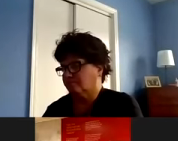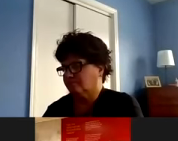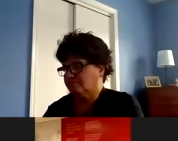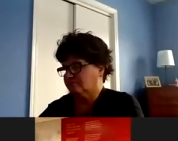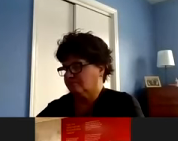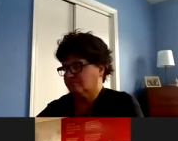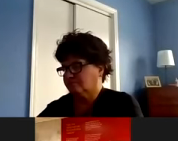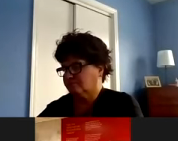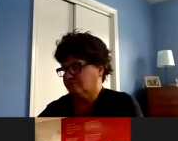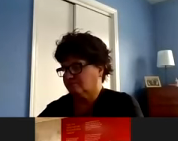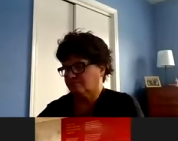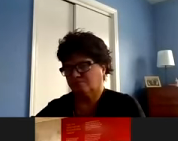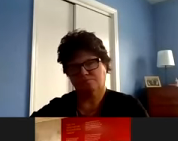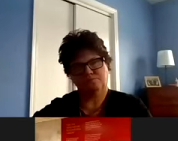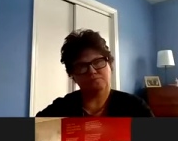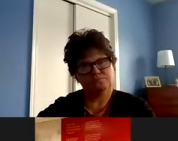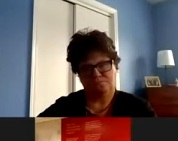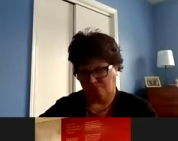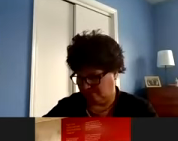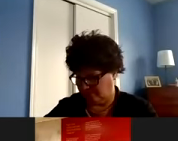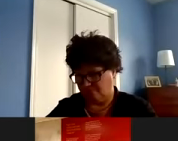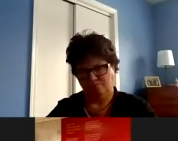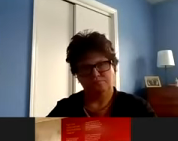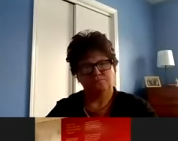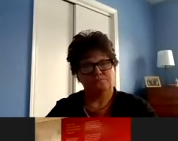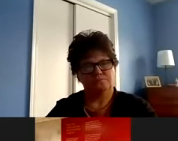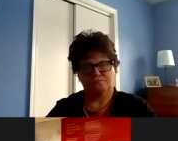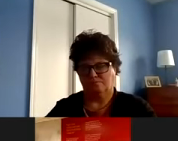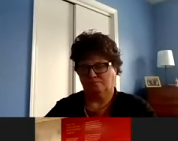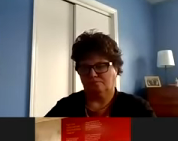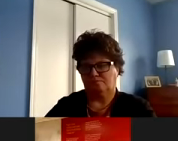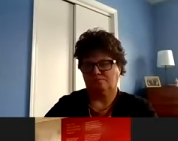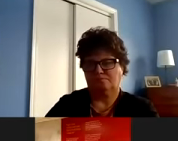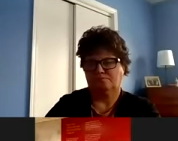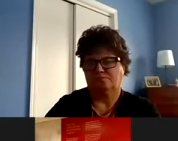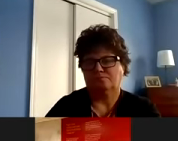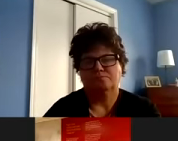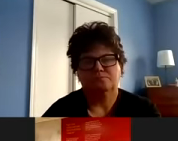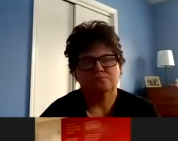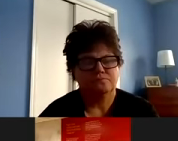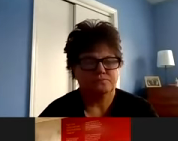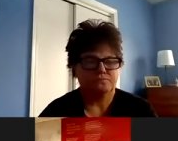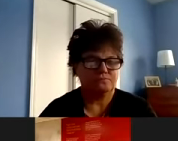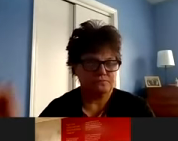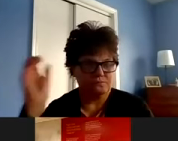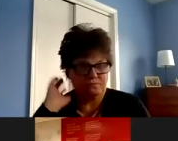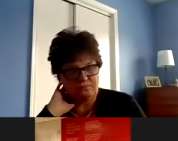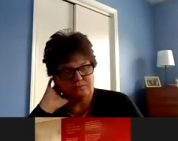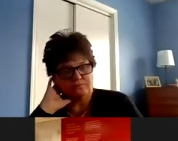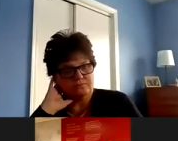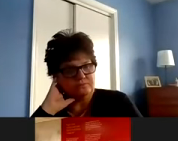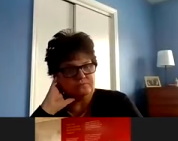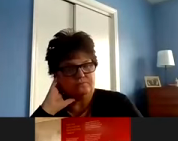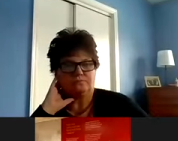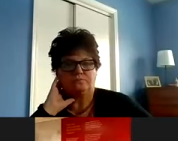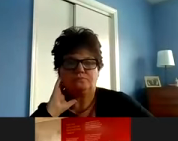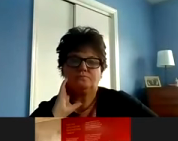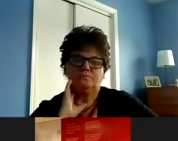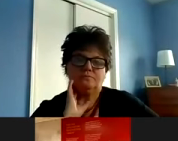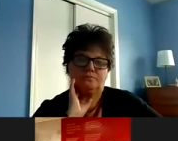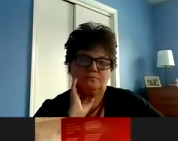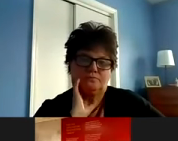As a community of faith, we Unitarian Universalists come together by way of different paths to affirm and